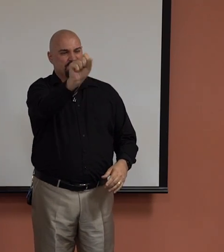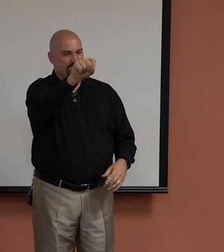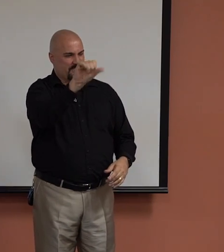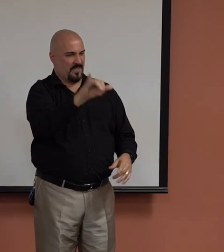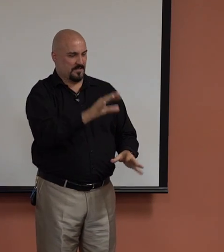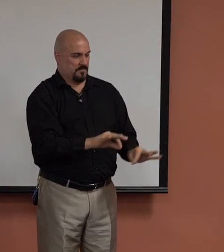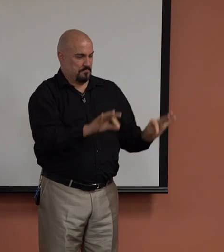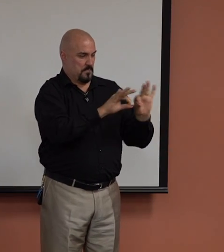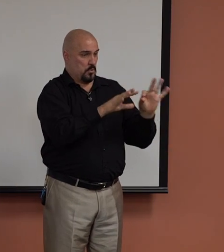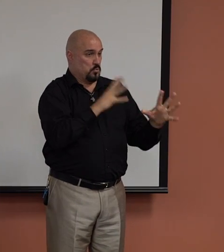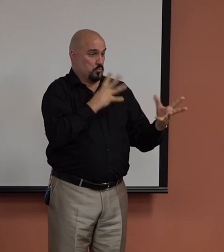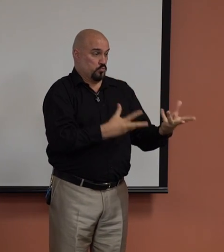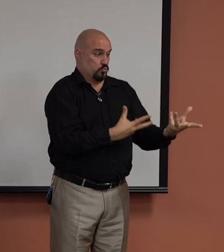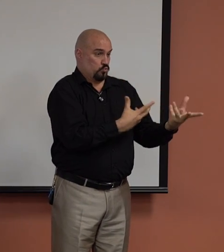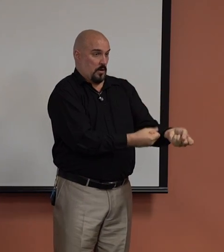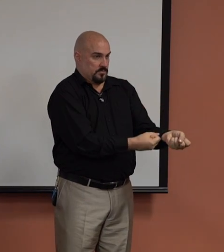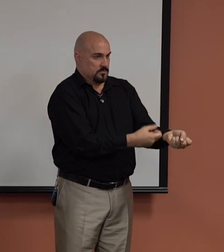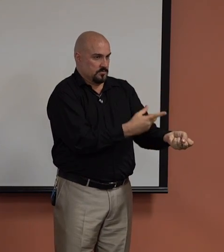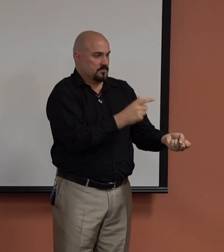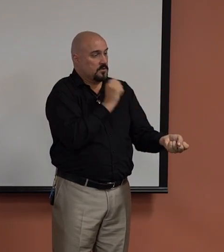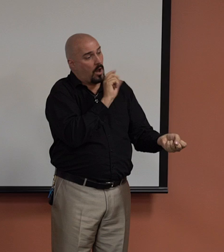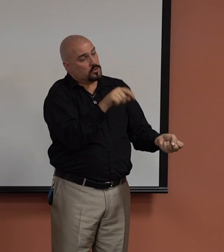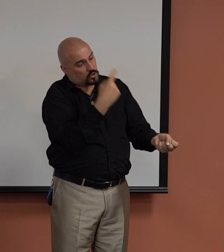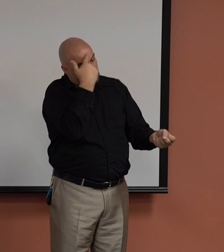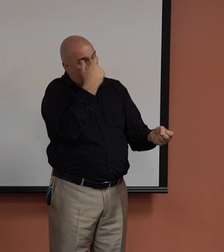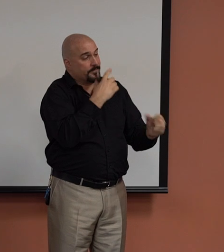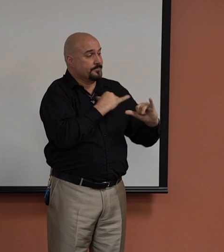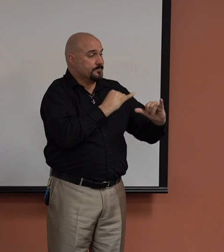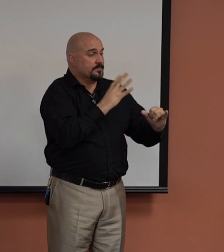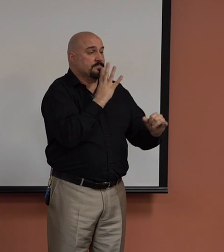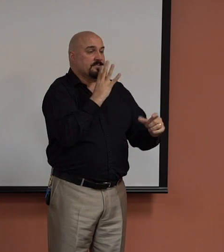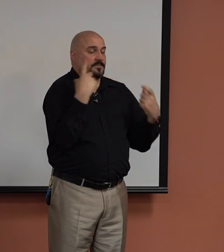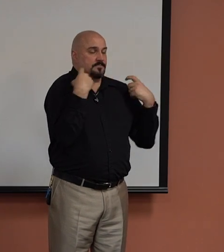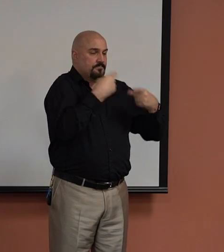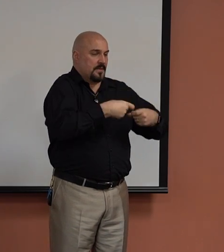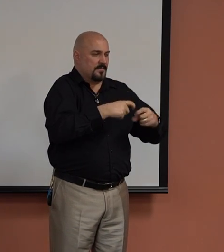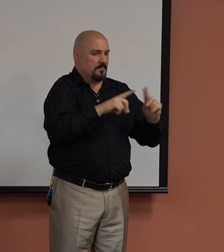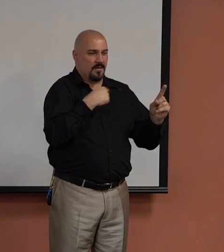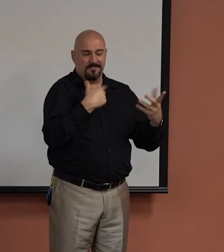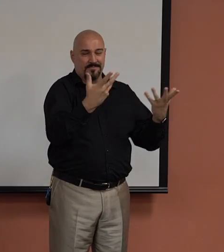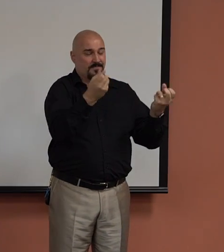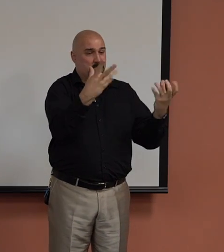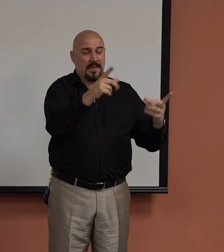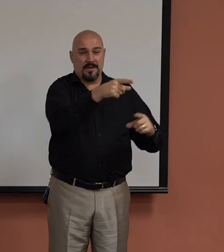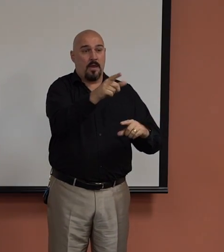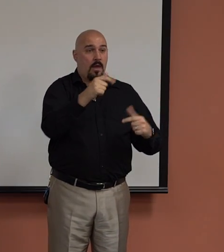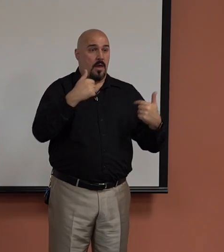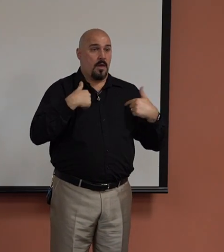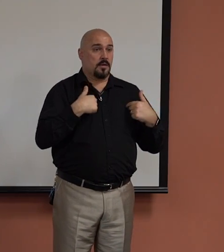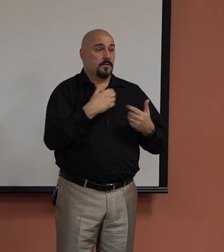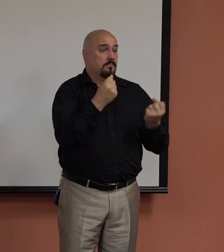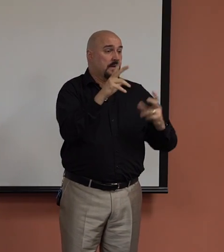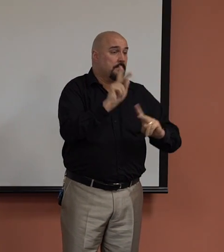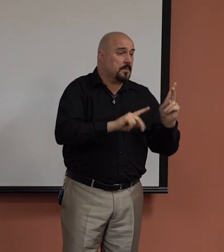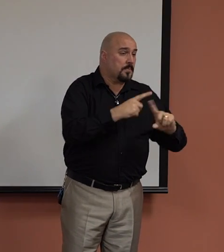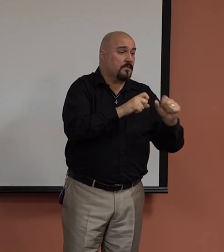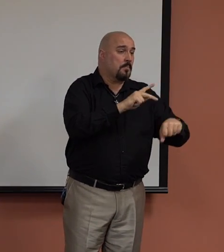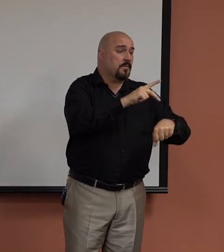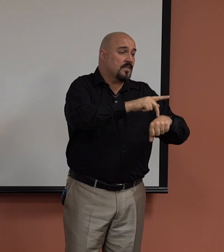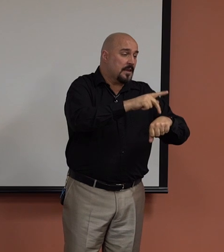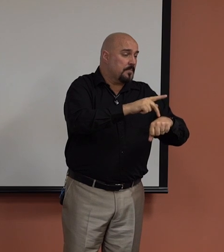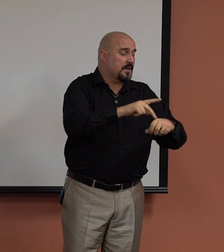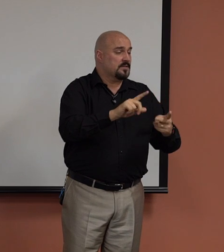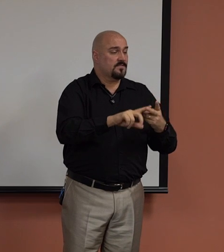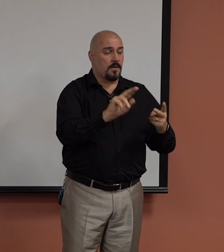just Hispanic speaking. You know, Right. there's a lot of people Yeah, that so had many. visual impairment, they came from the Philippines, came from Nepal, from